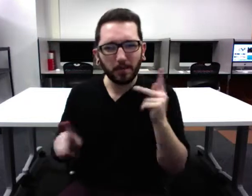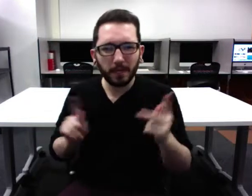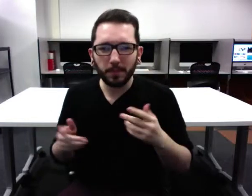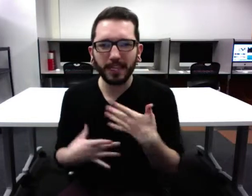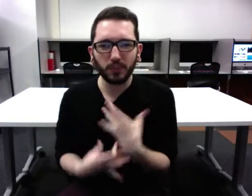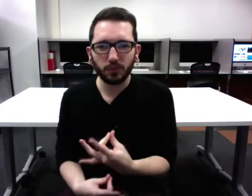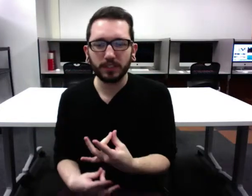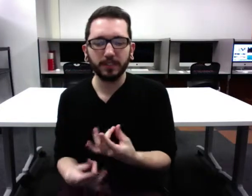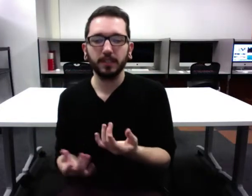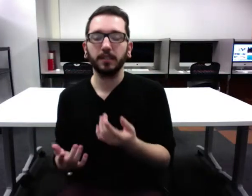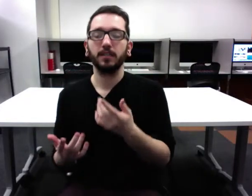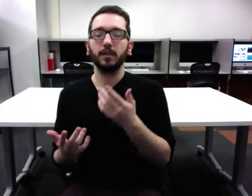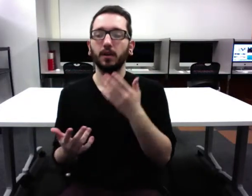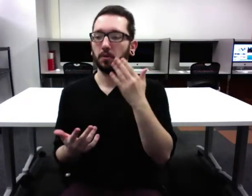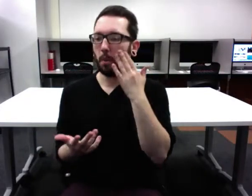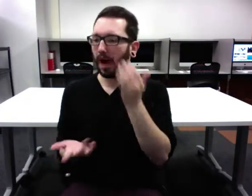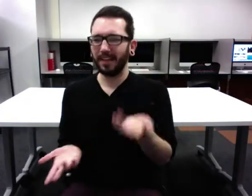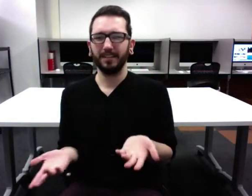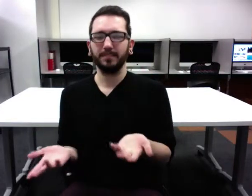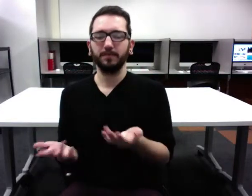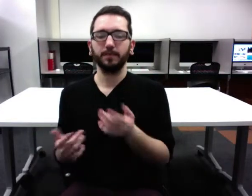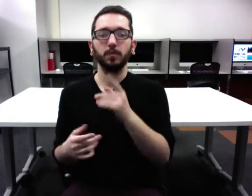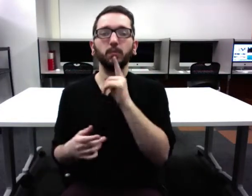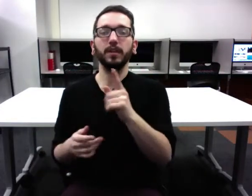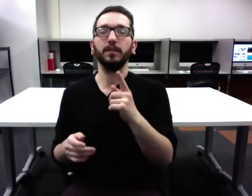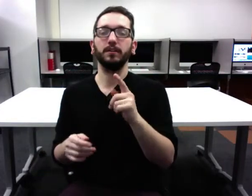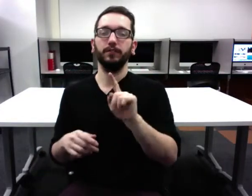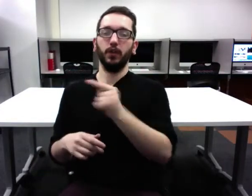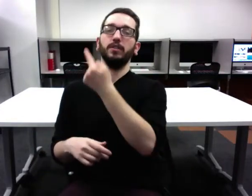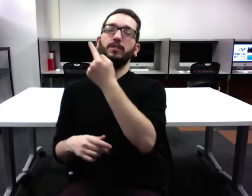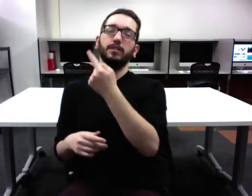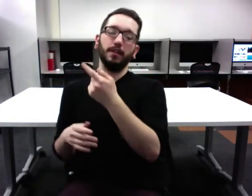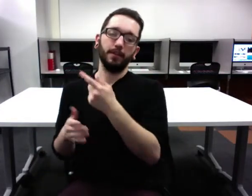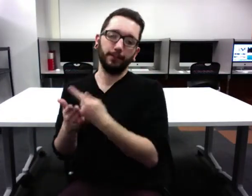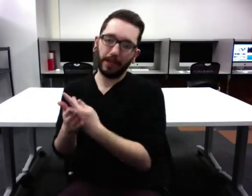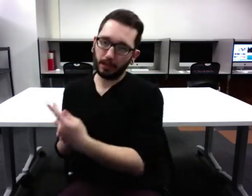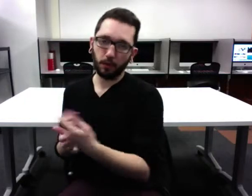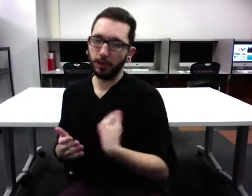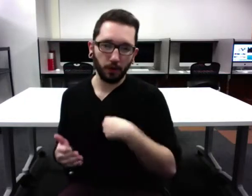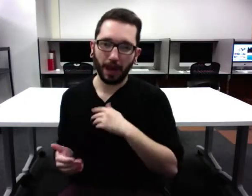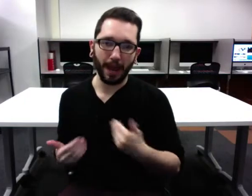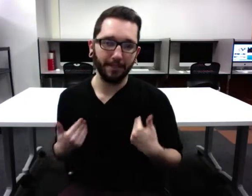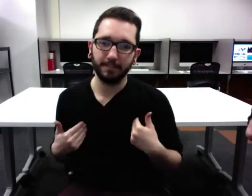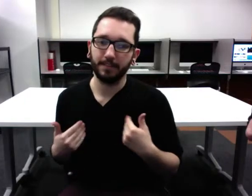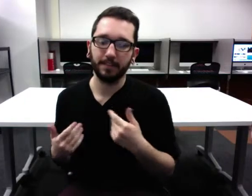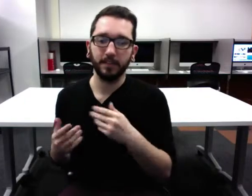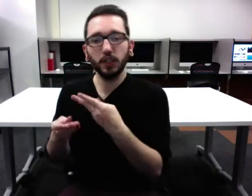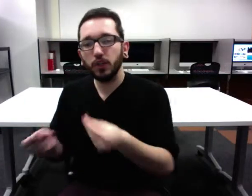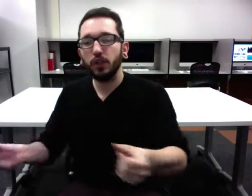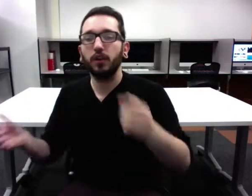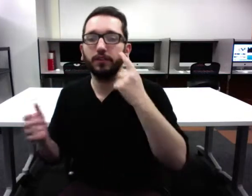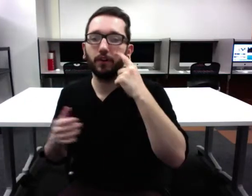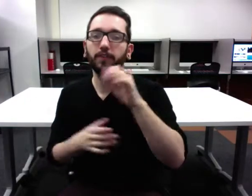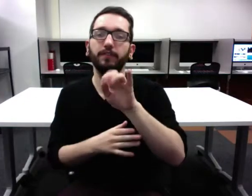complementary and alternative medicine? First of all, the failure to yield cures. We don't have a cure for fibromyalgia. We don't